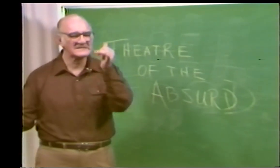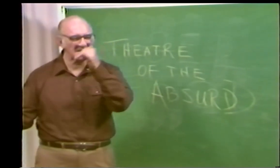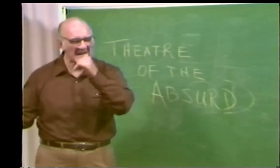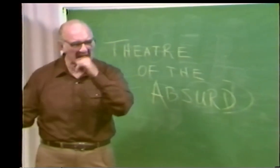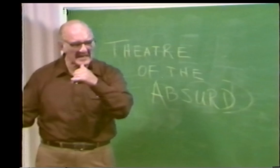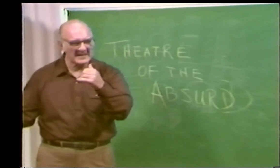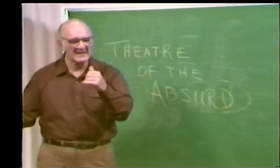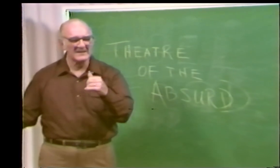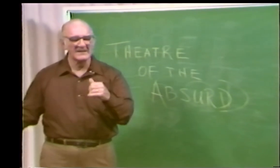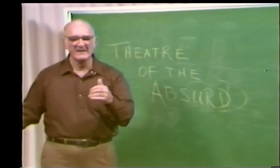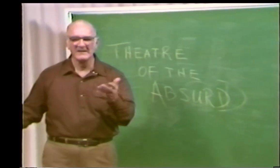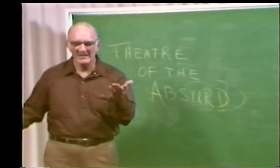Silly.